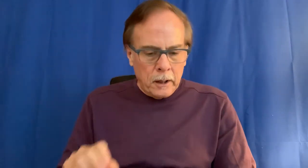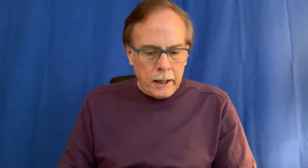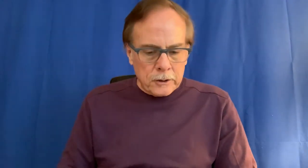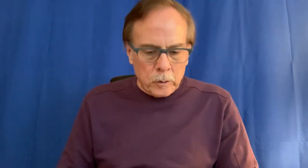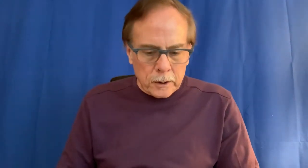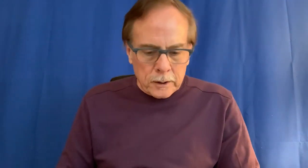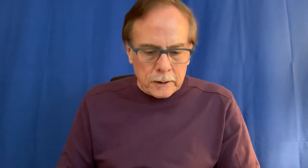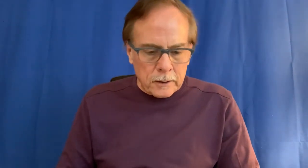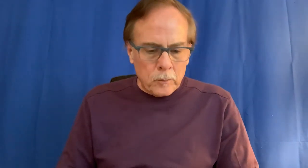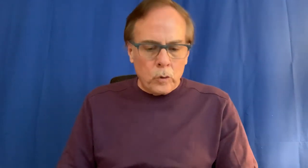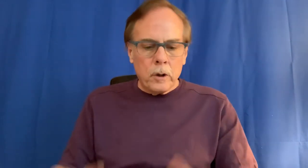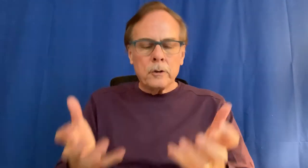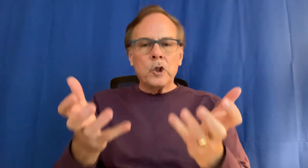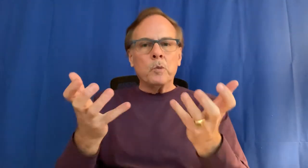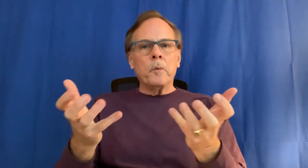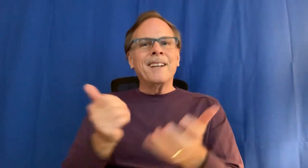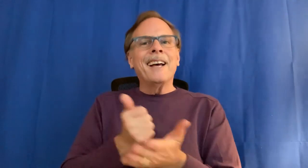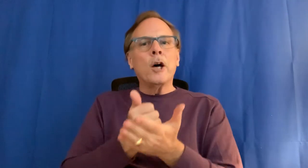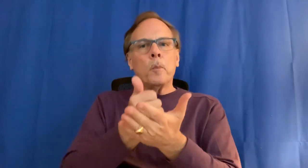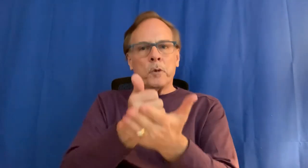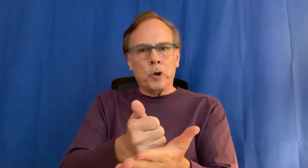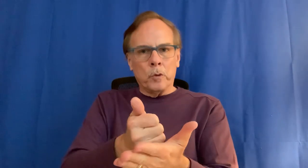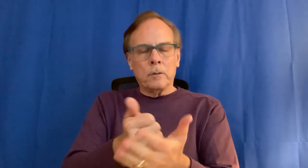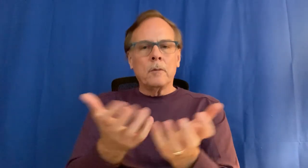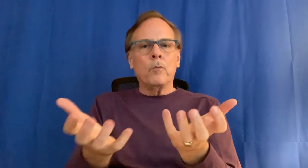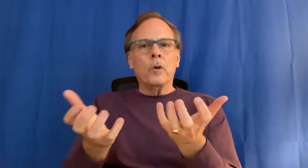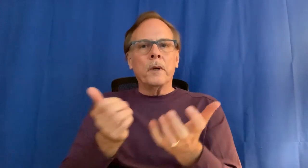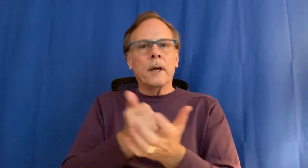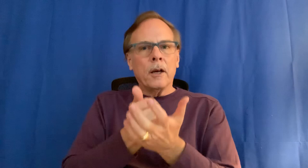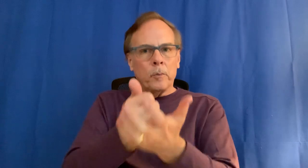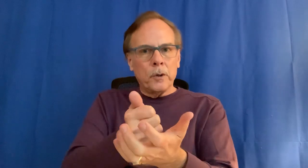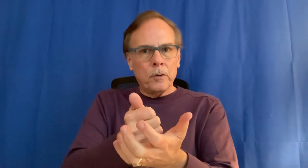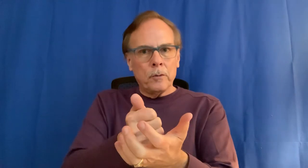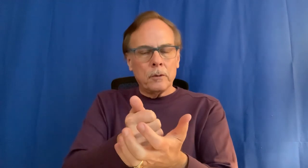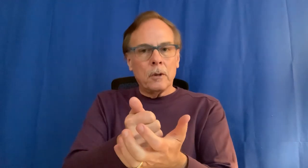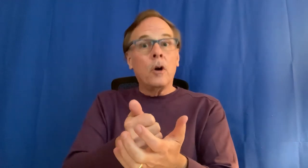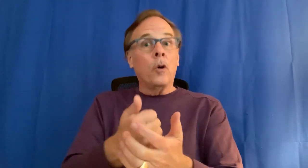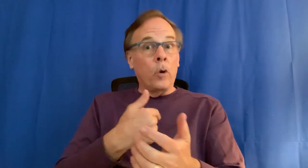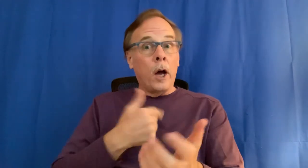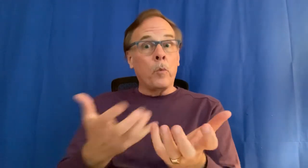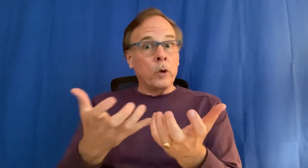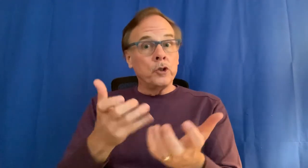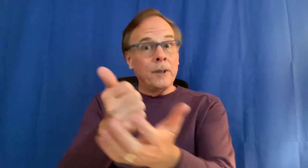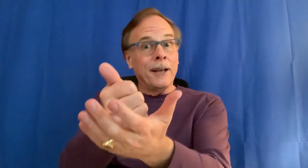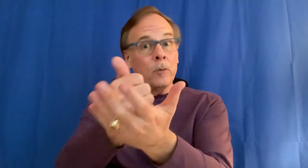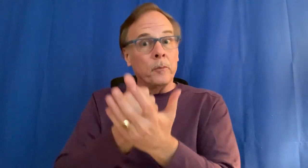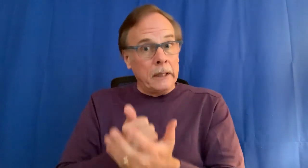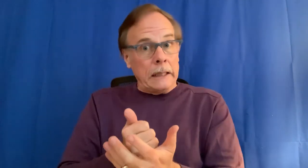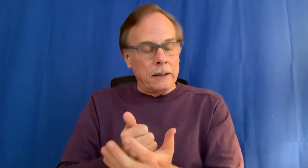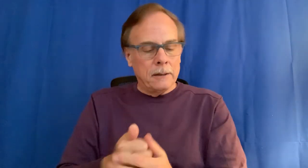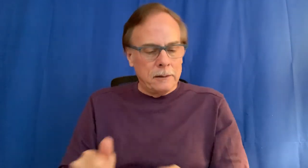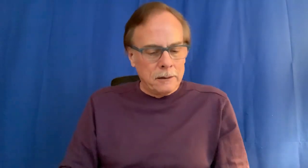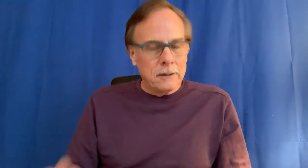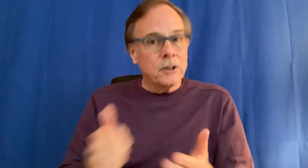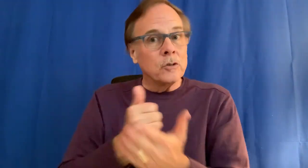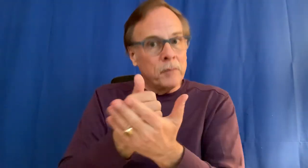Ask to assist someone. Do you want me to help you? Want me to help you? Or I want you to help me. So remember,